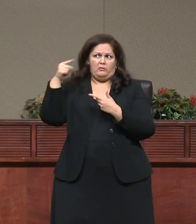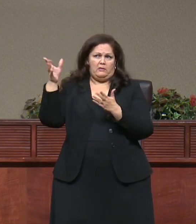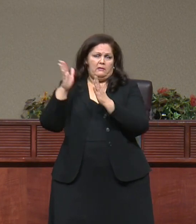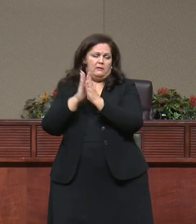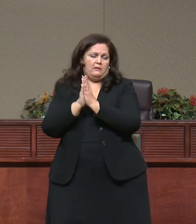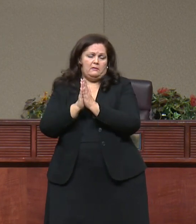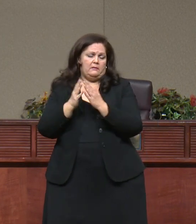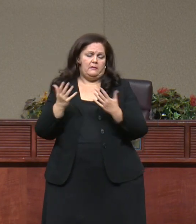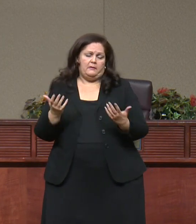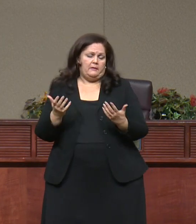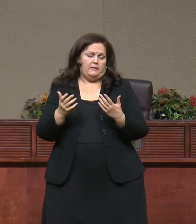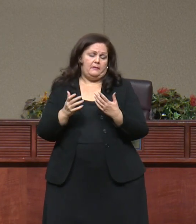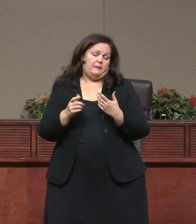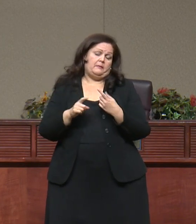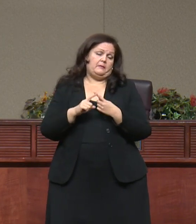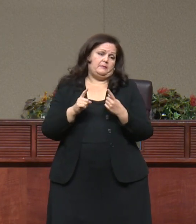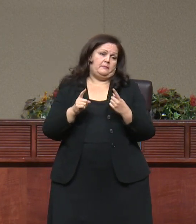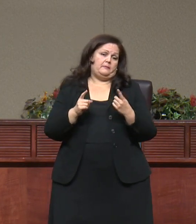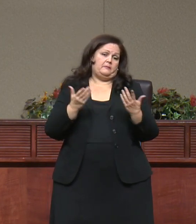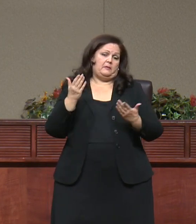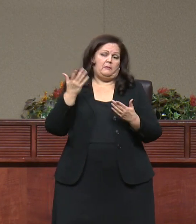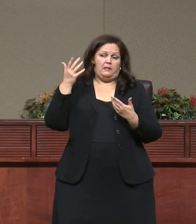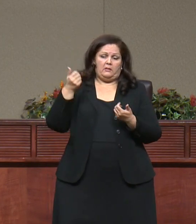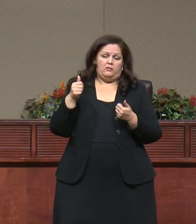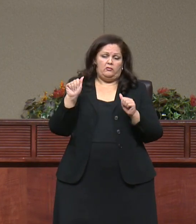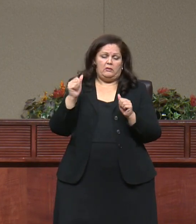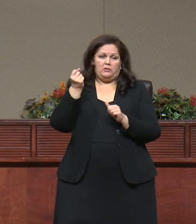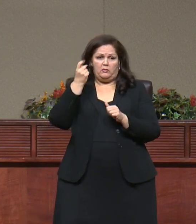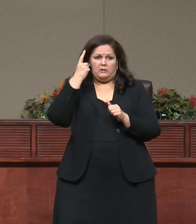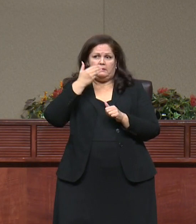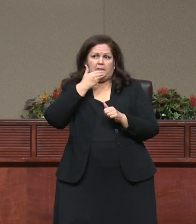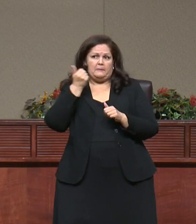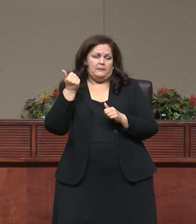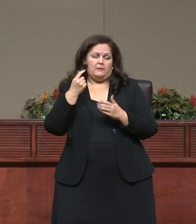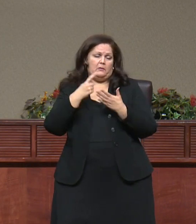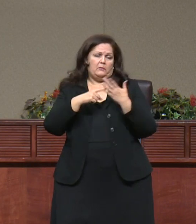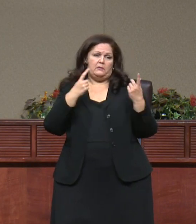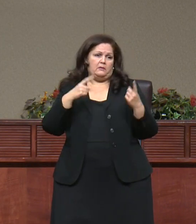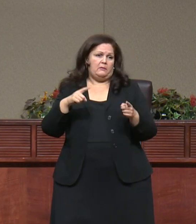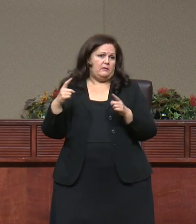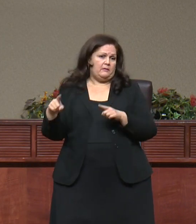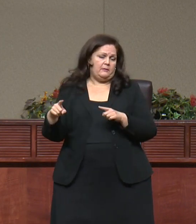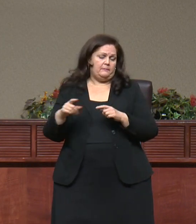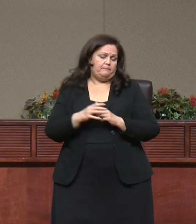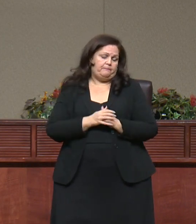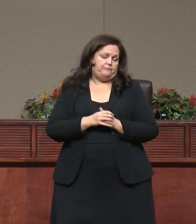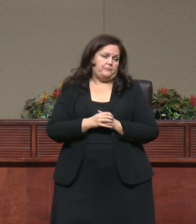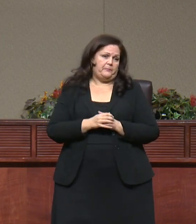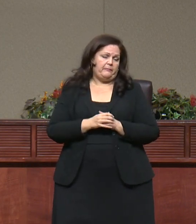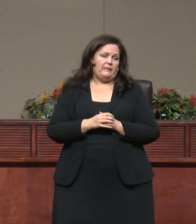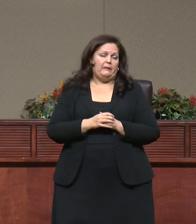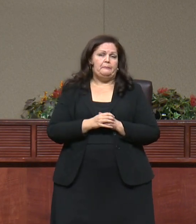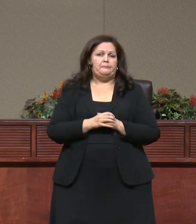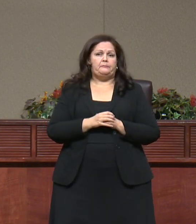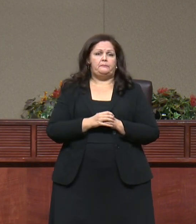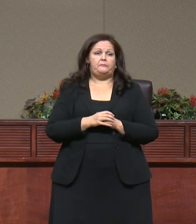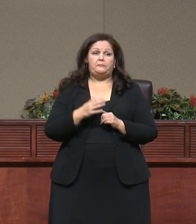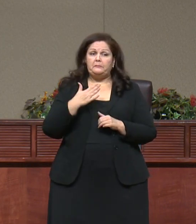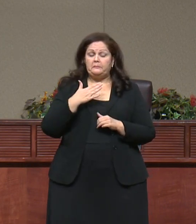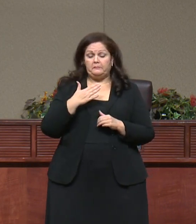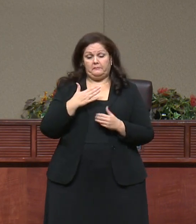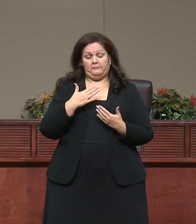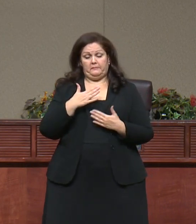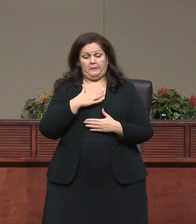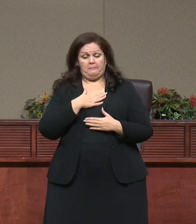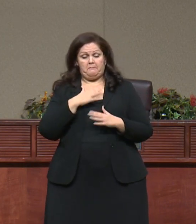but perhaps he's trying to better understand what is going on. I hope